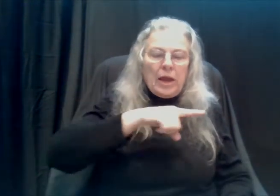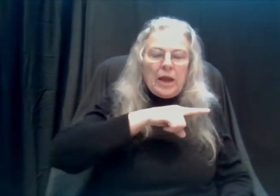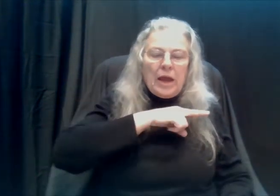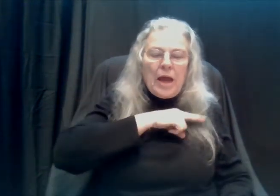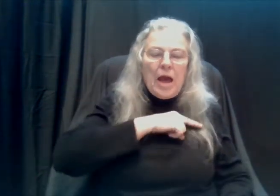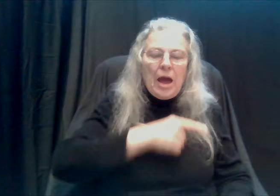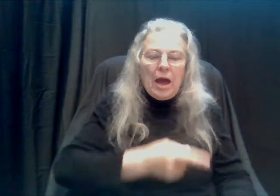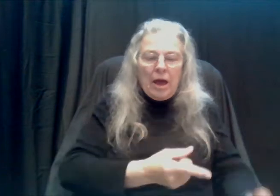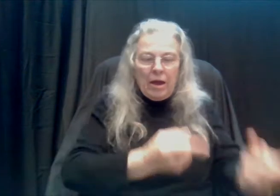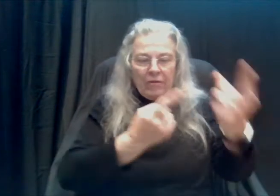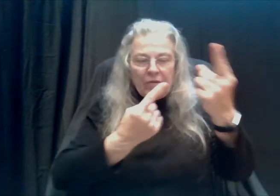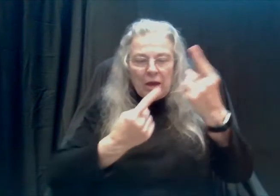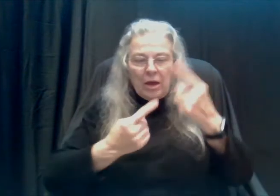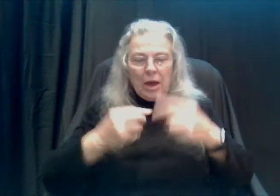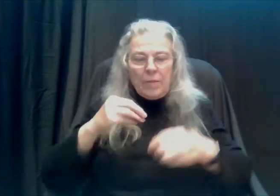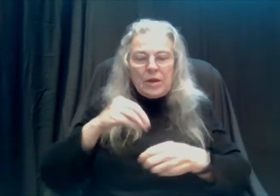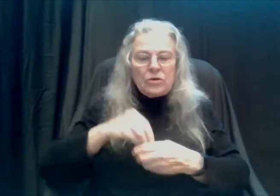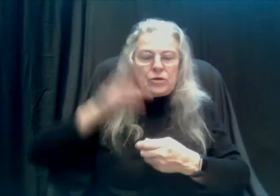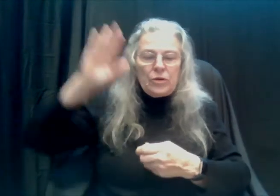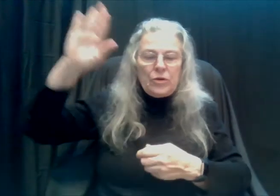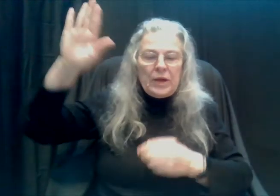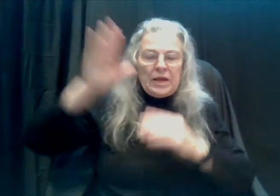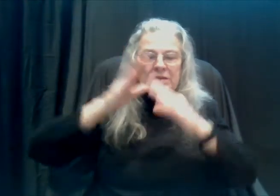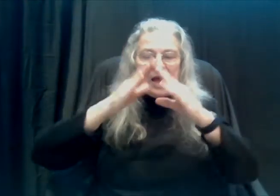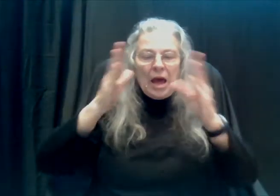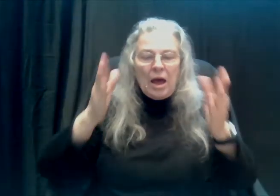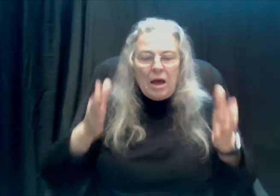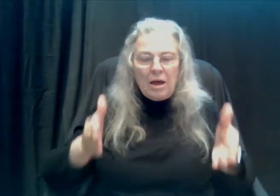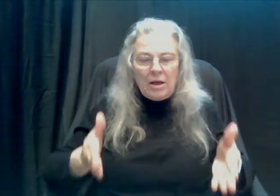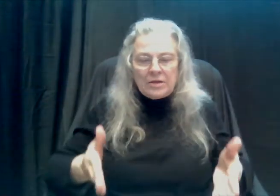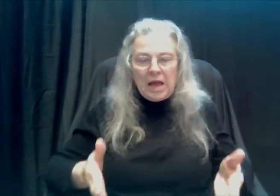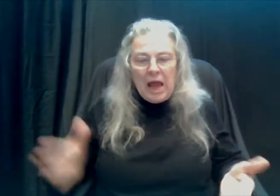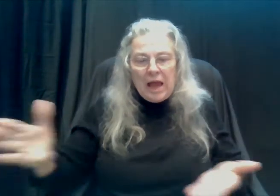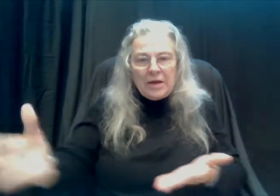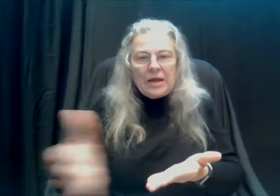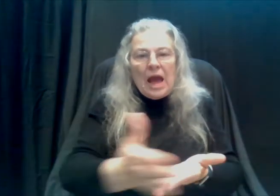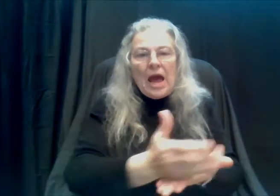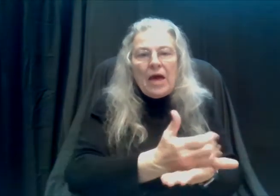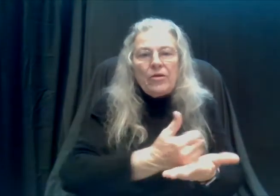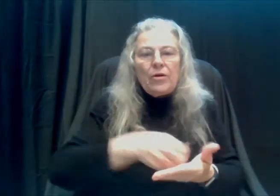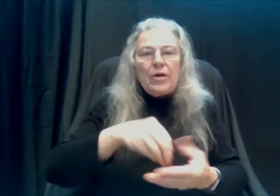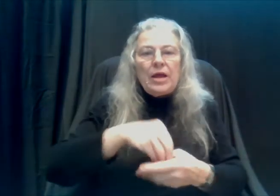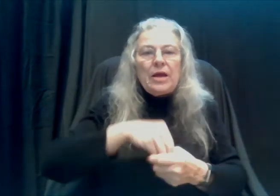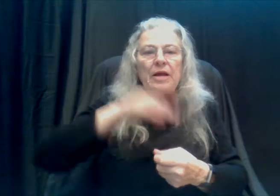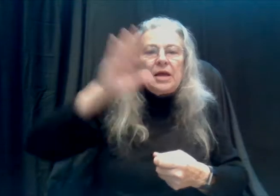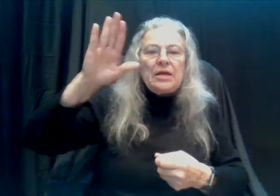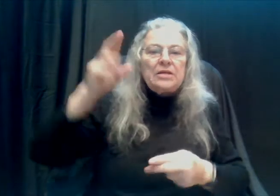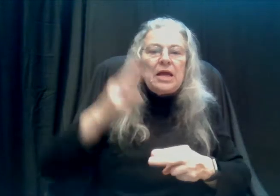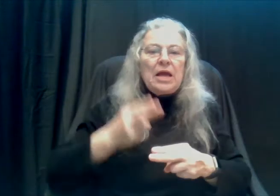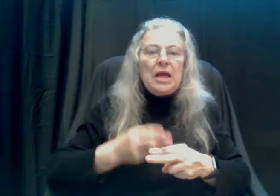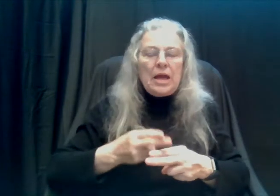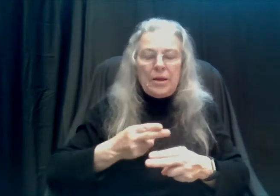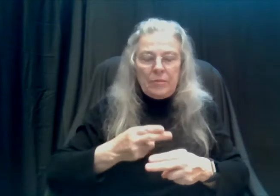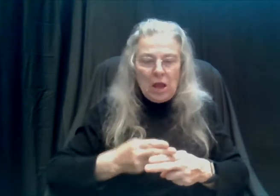We have come into his house and gathered in his name